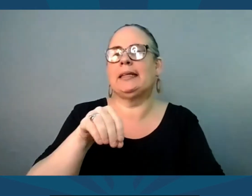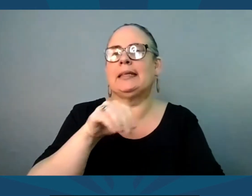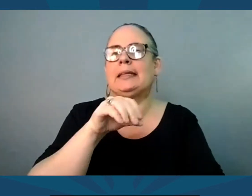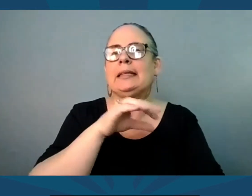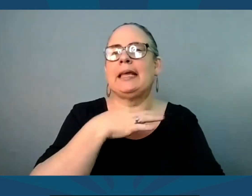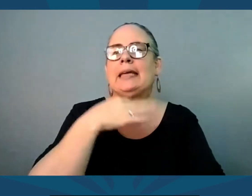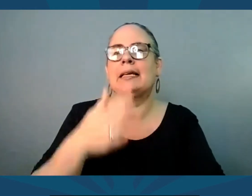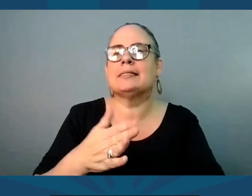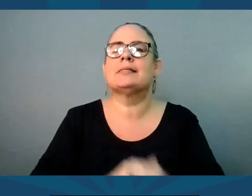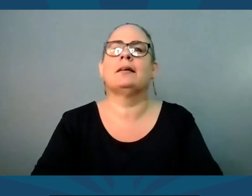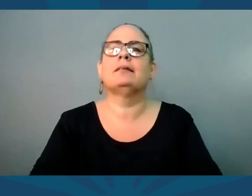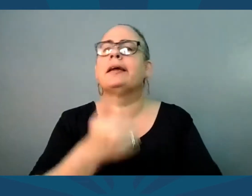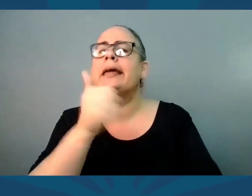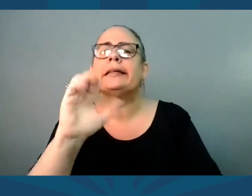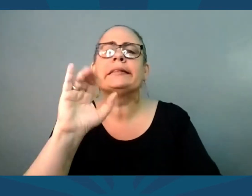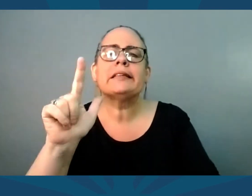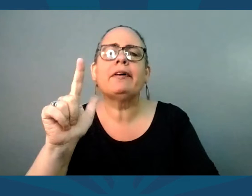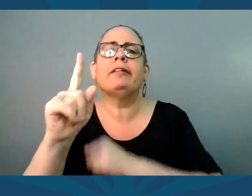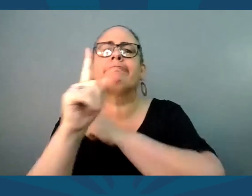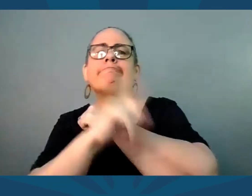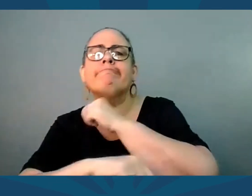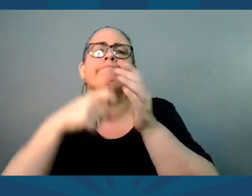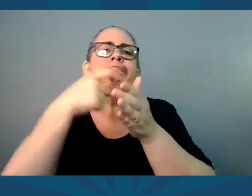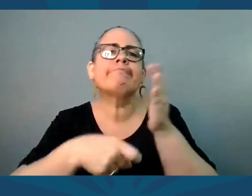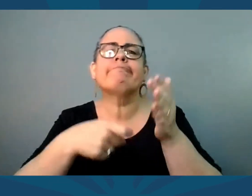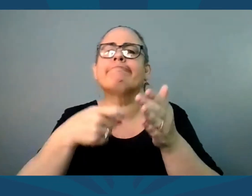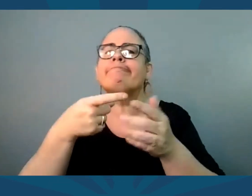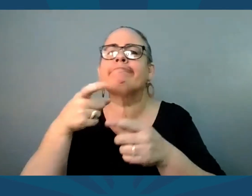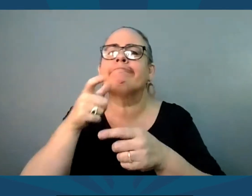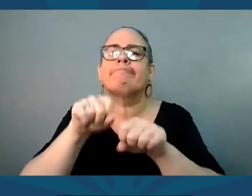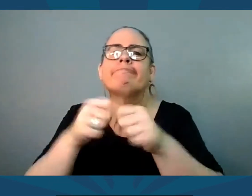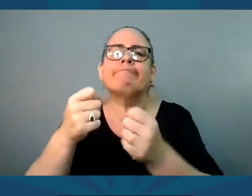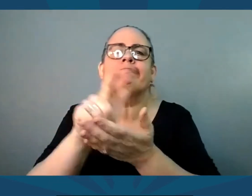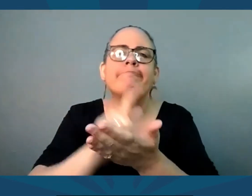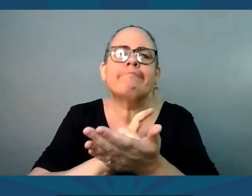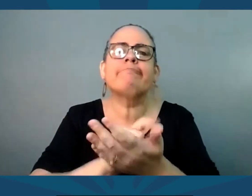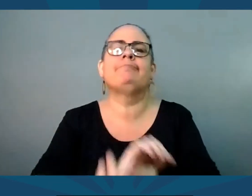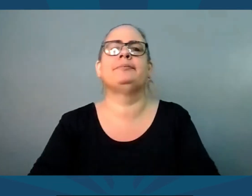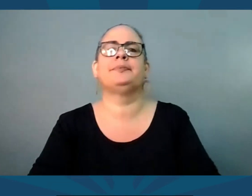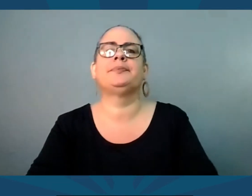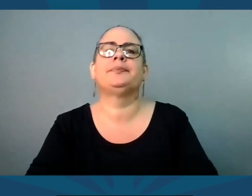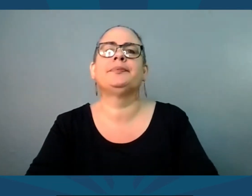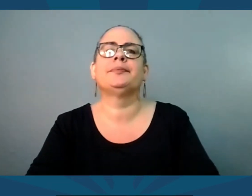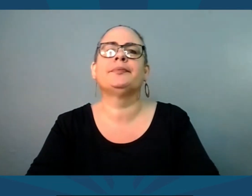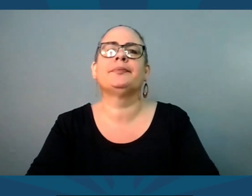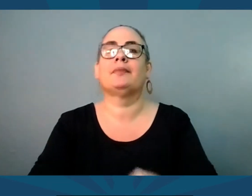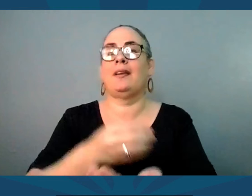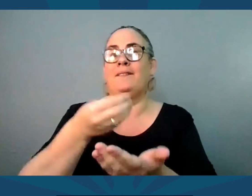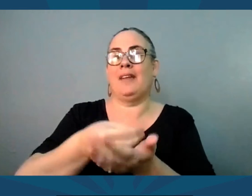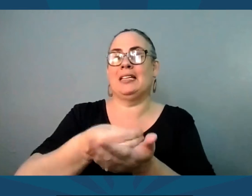from registered Arizona voters to participating candidates, and civil penalties assessed